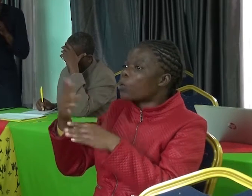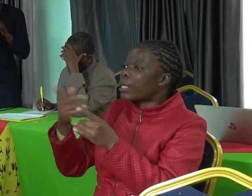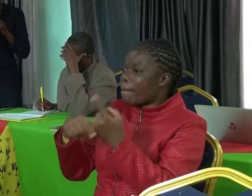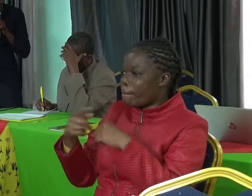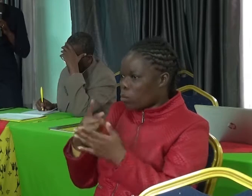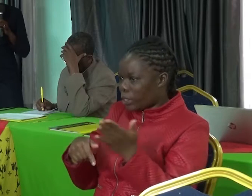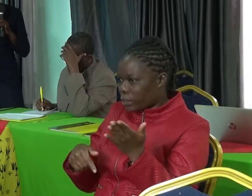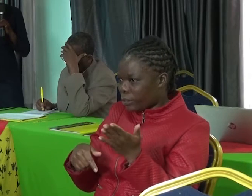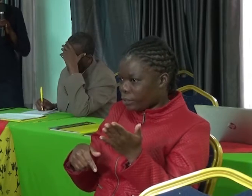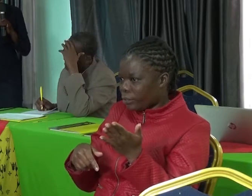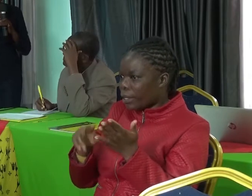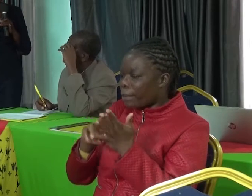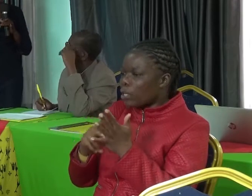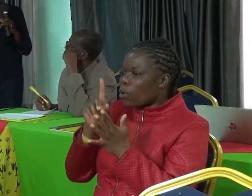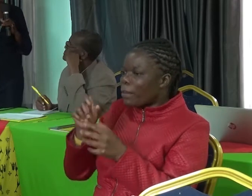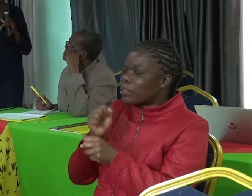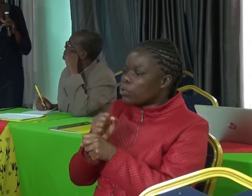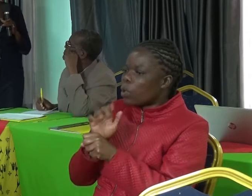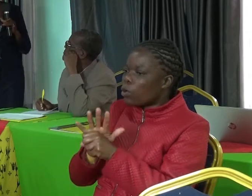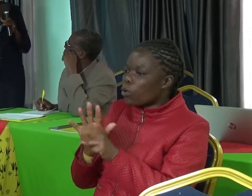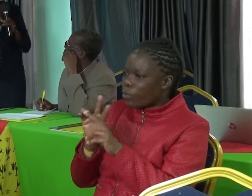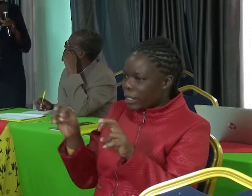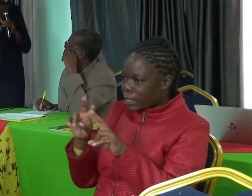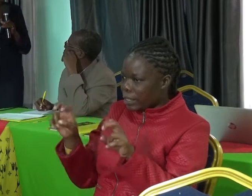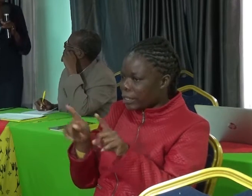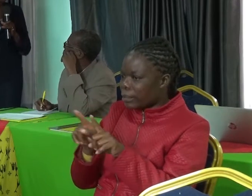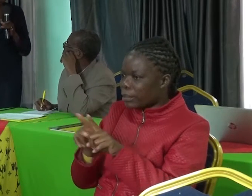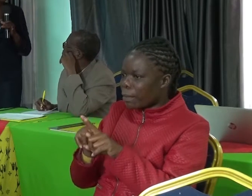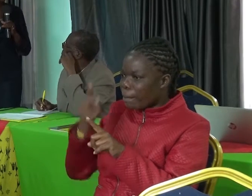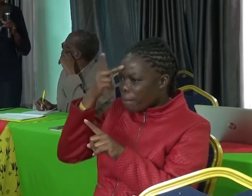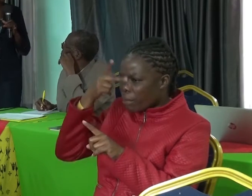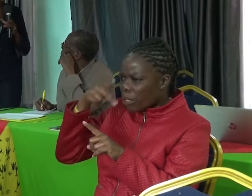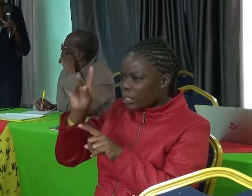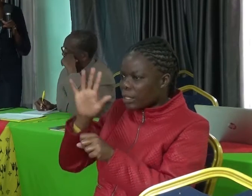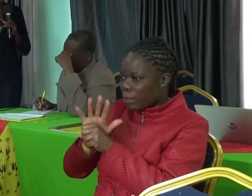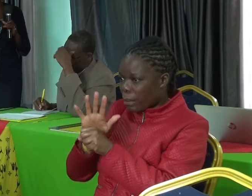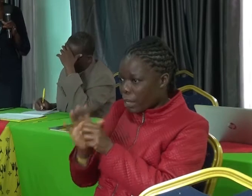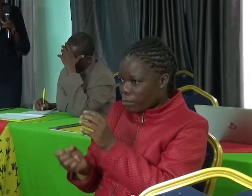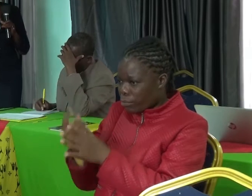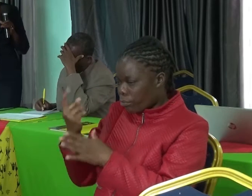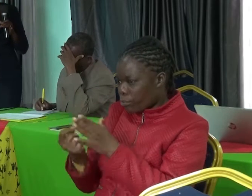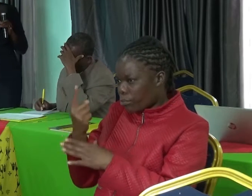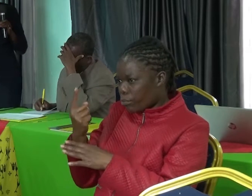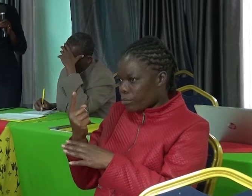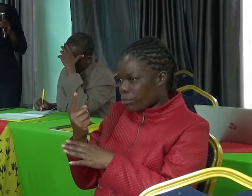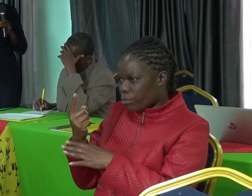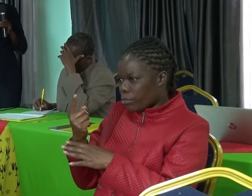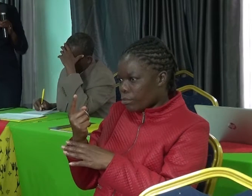And that means a lot of research will come out, and a lot of policy will come out. A lot of policies, we shall call